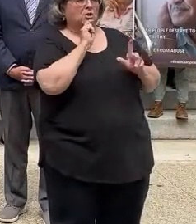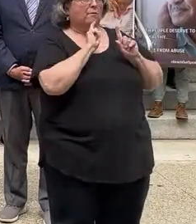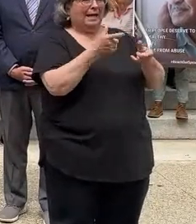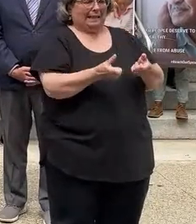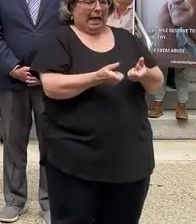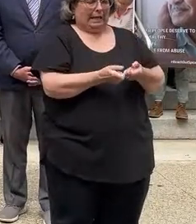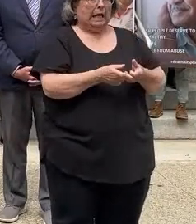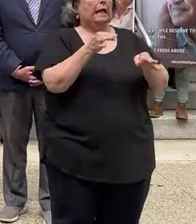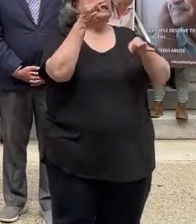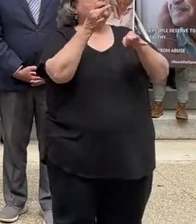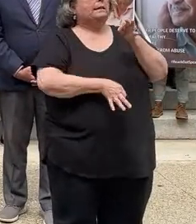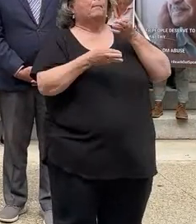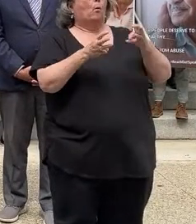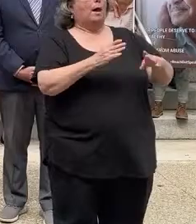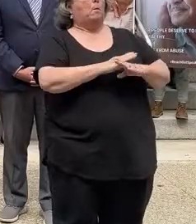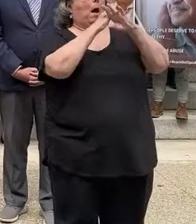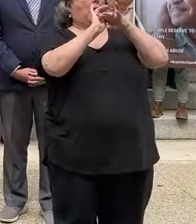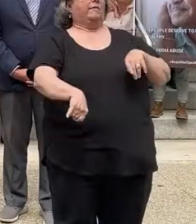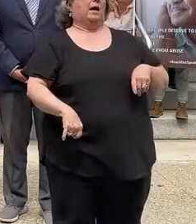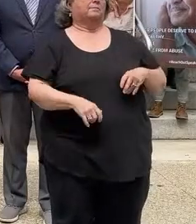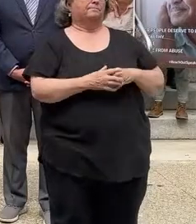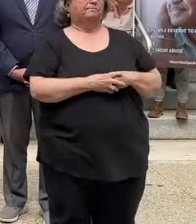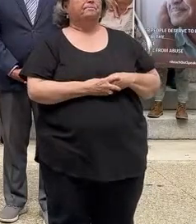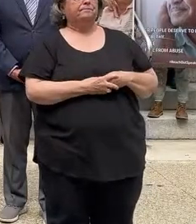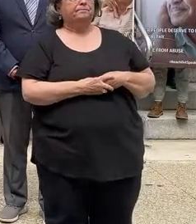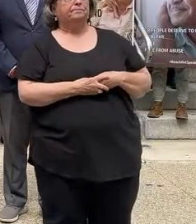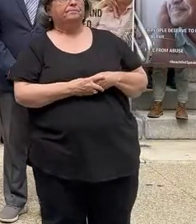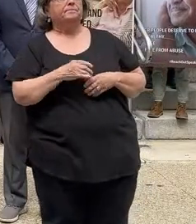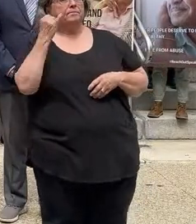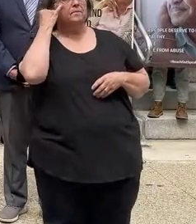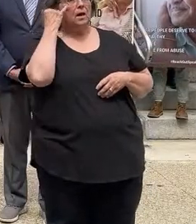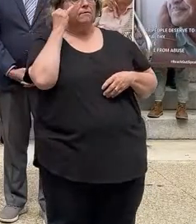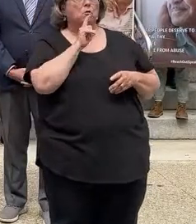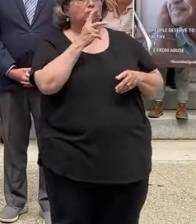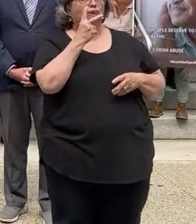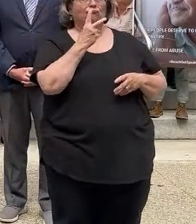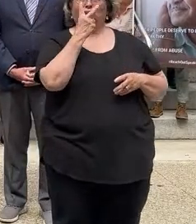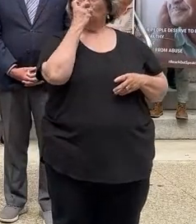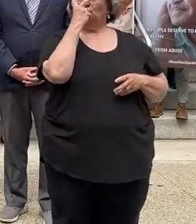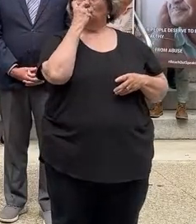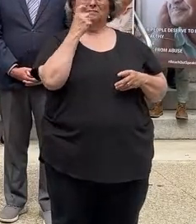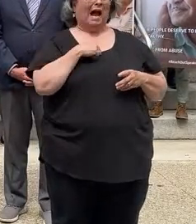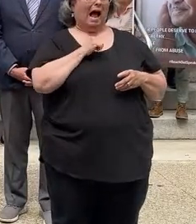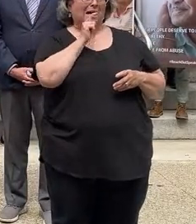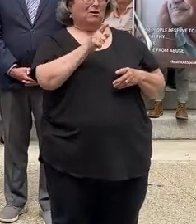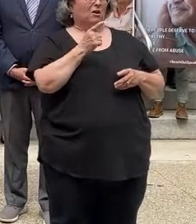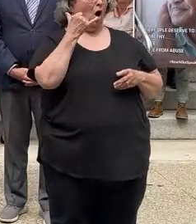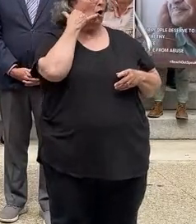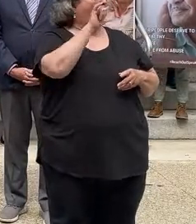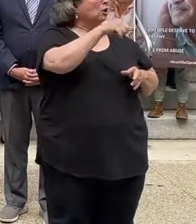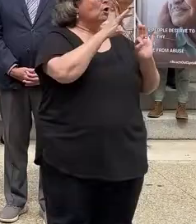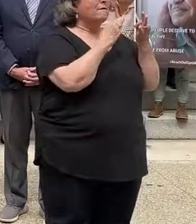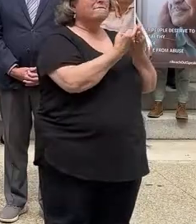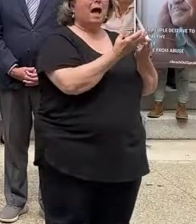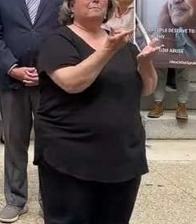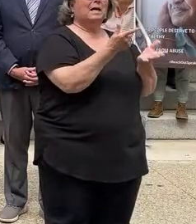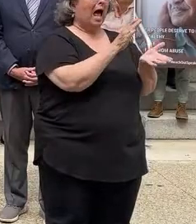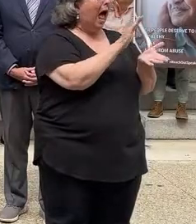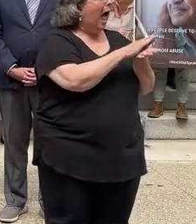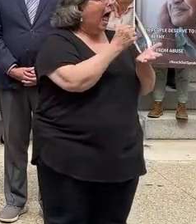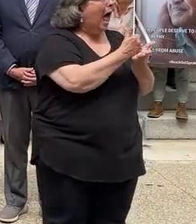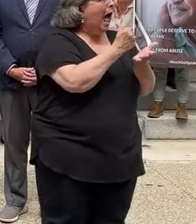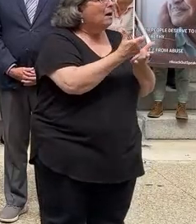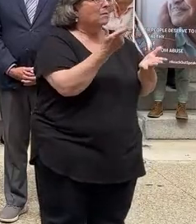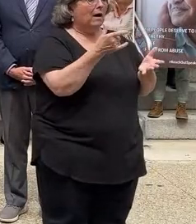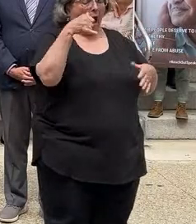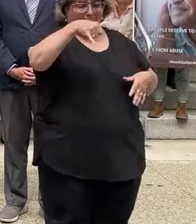text. That's the simplest way to do it. If you are unsure about whether it's legitimate, call another family member.